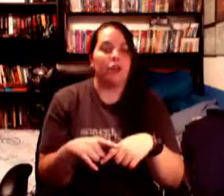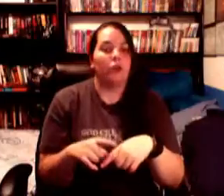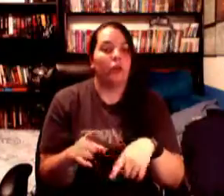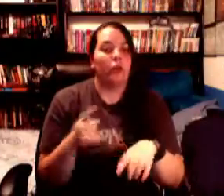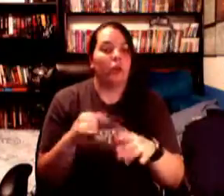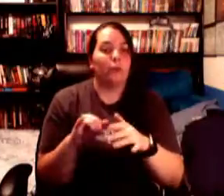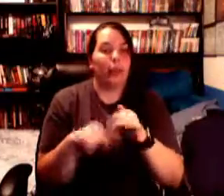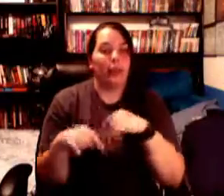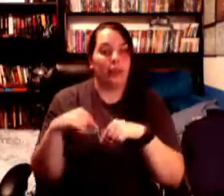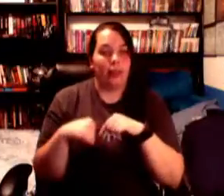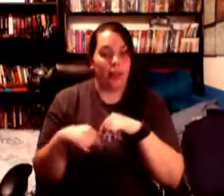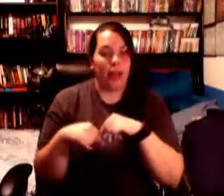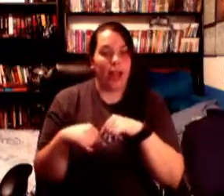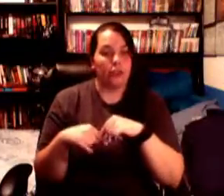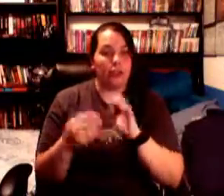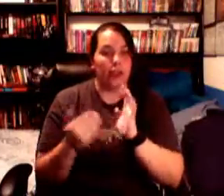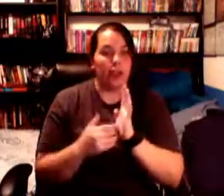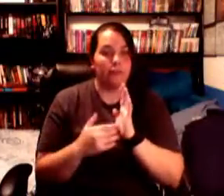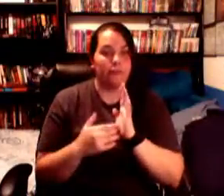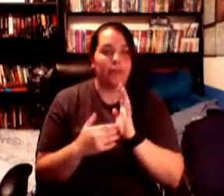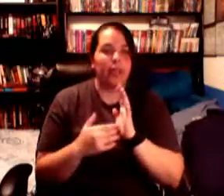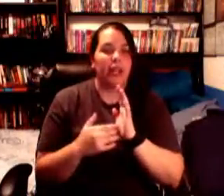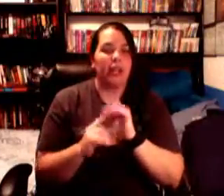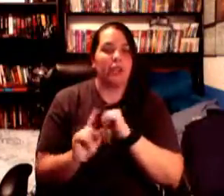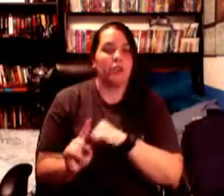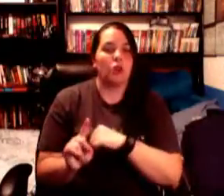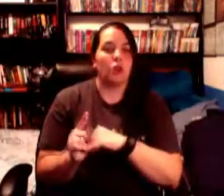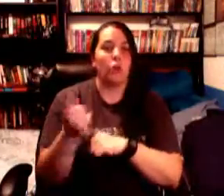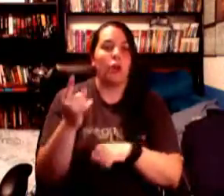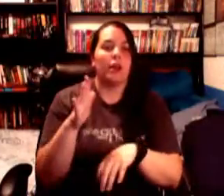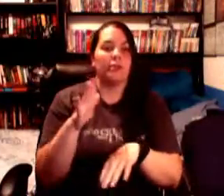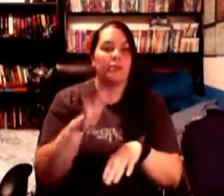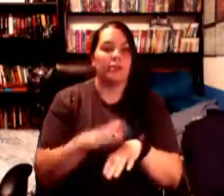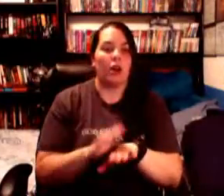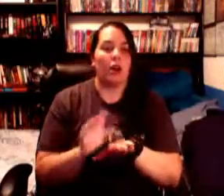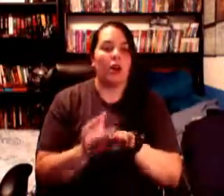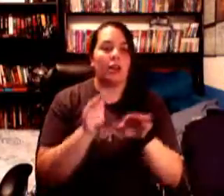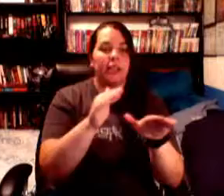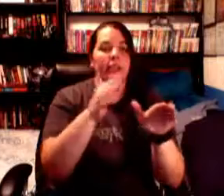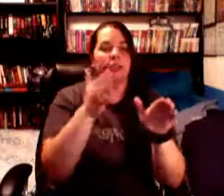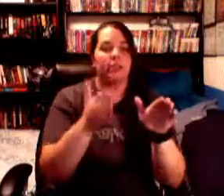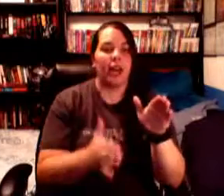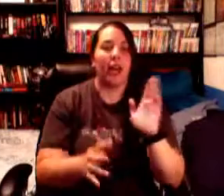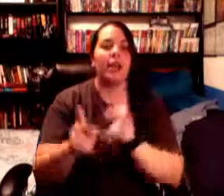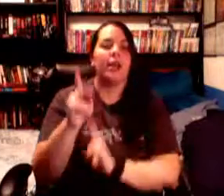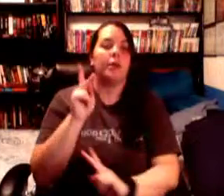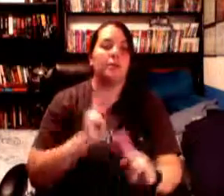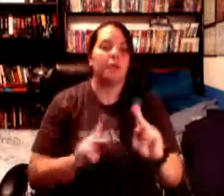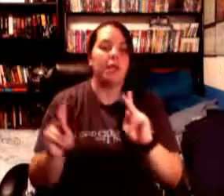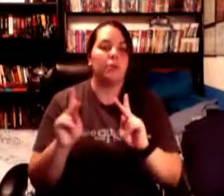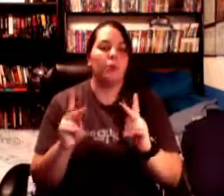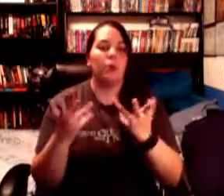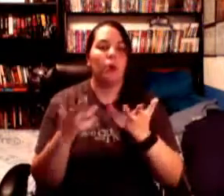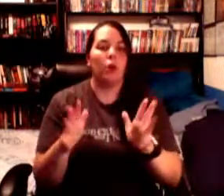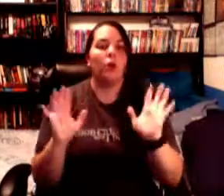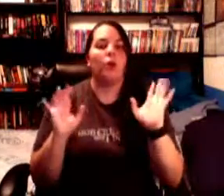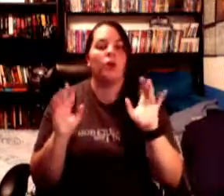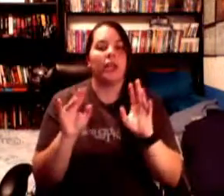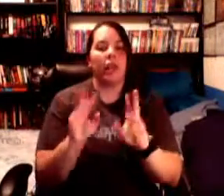So I'm going to go back and do it again. It's once on a hillside, people were